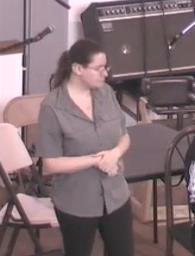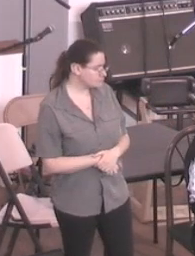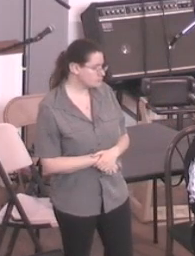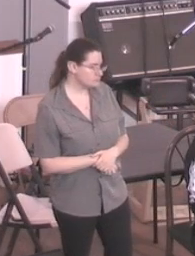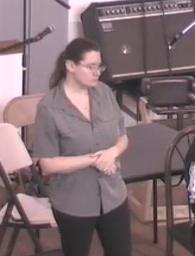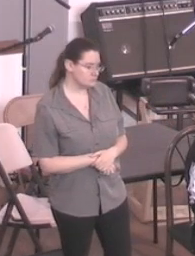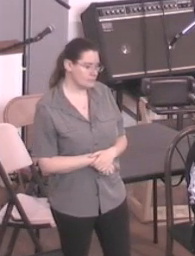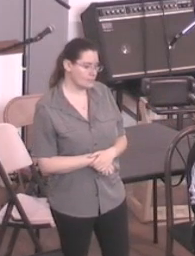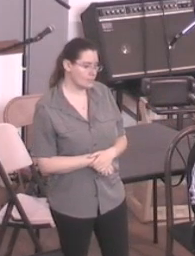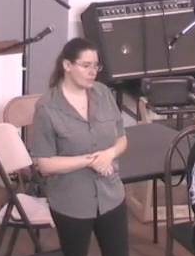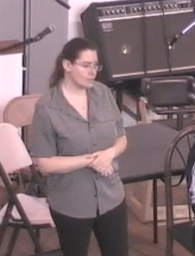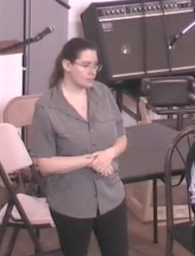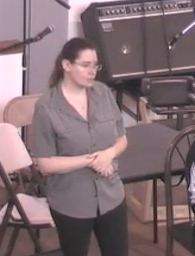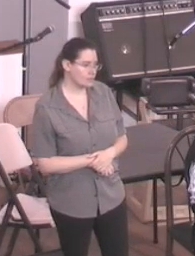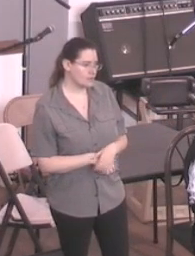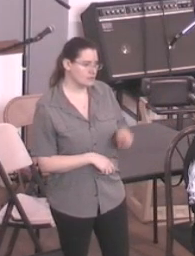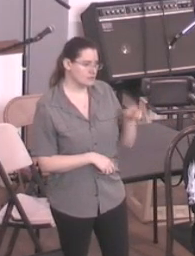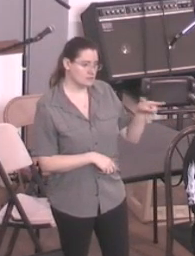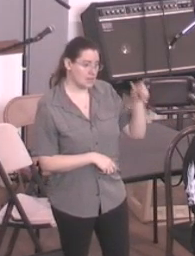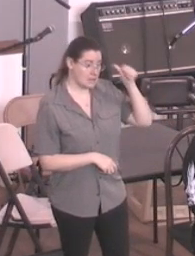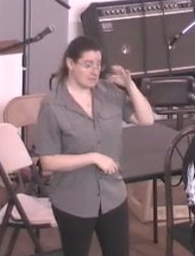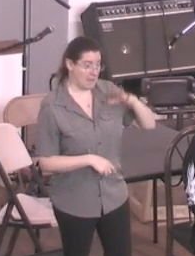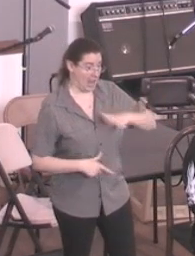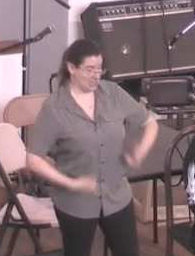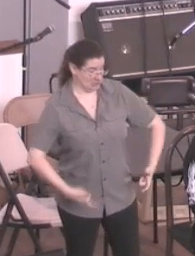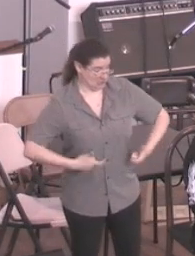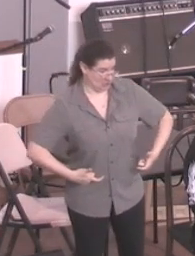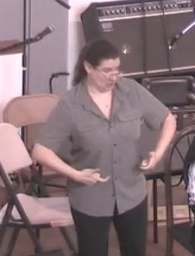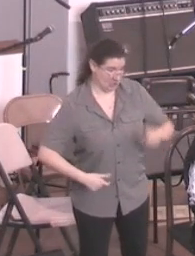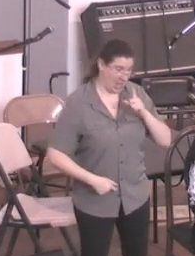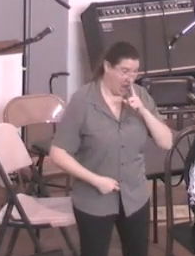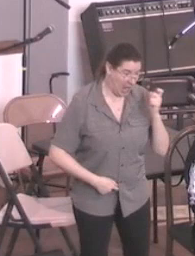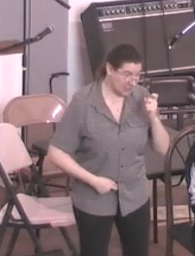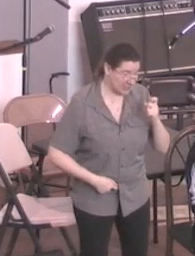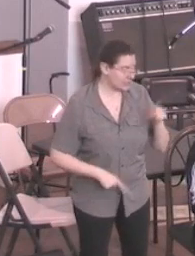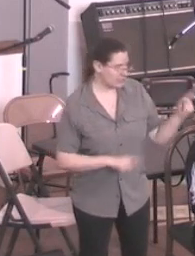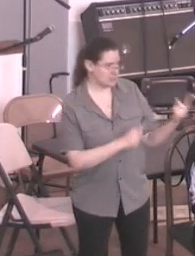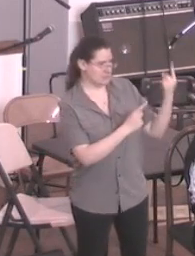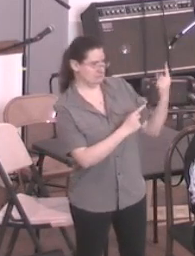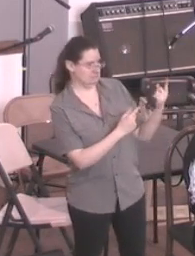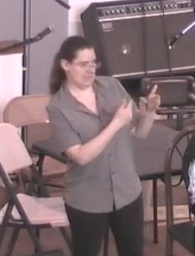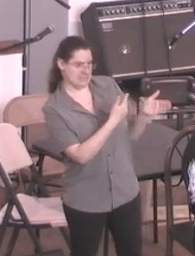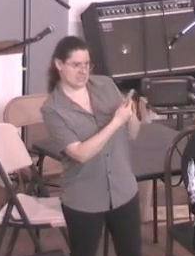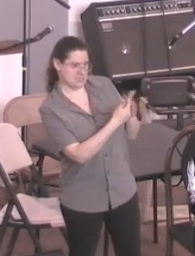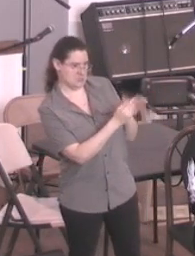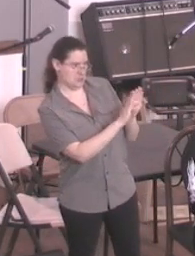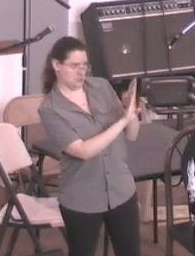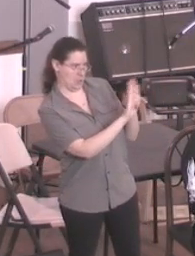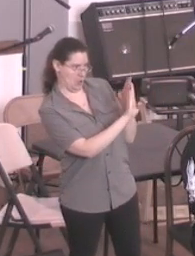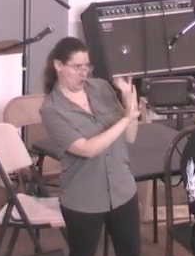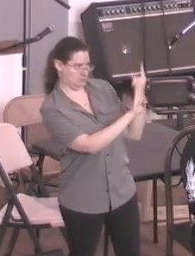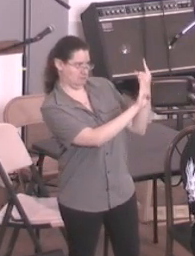And one of the biggest, ugliest black men I've ever seen in my life is standing at the front door